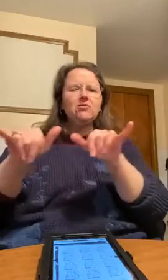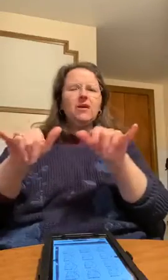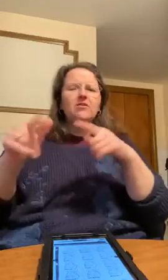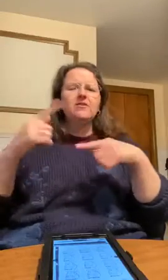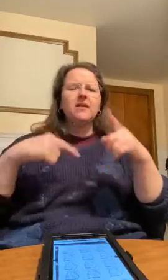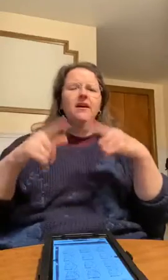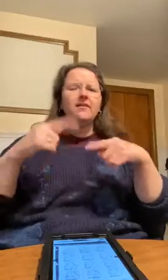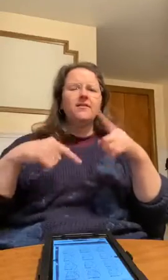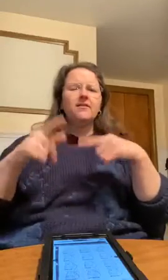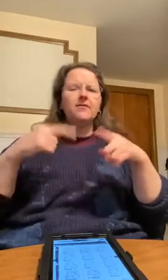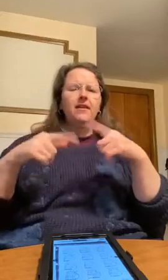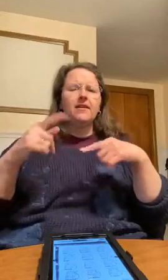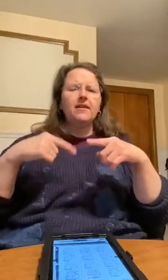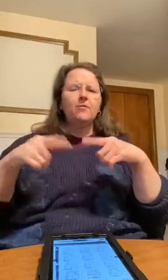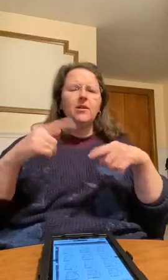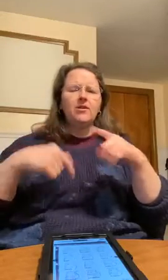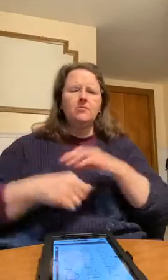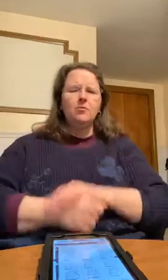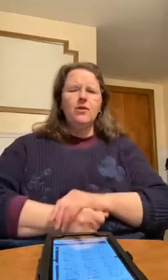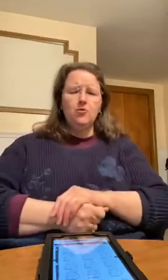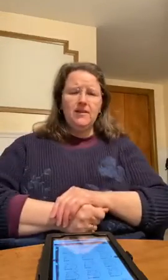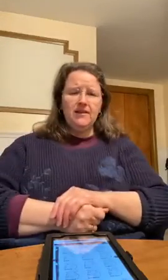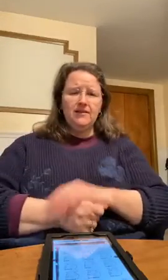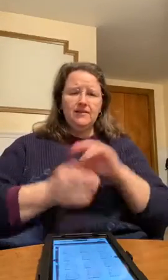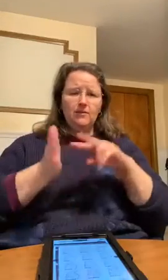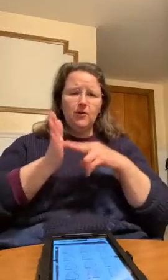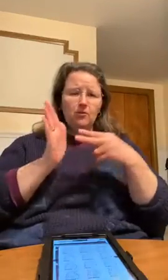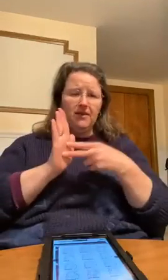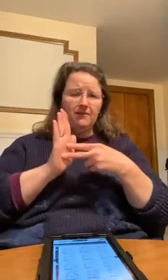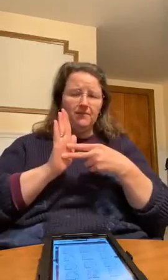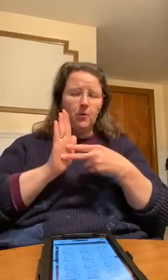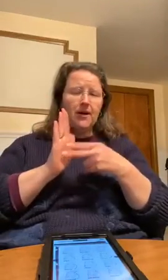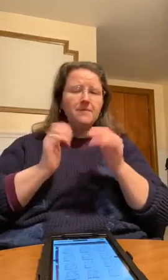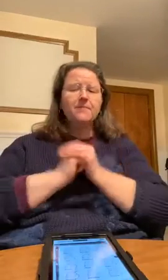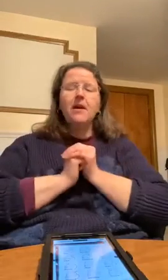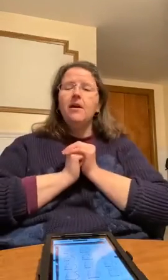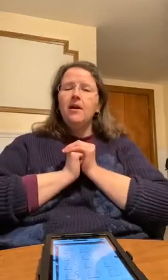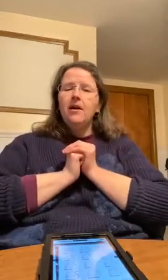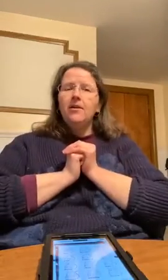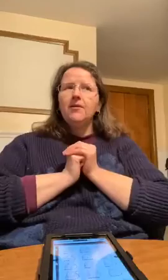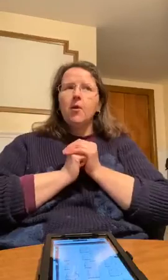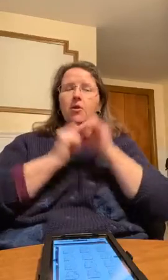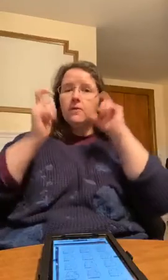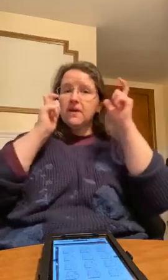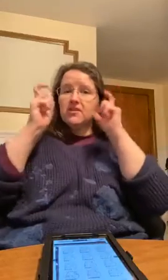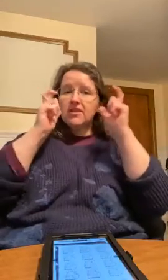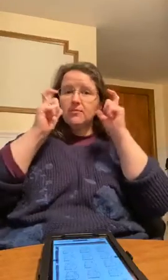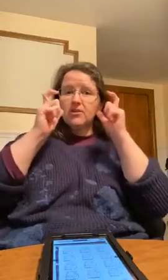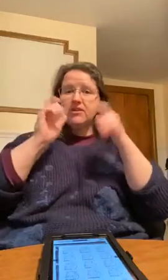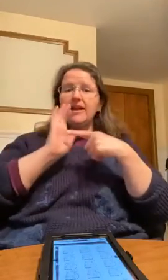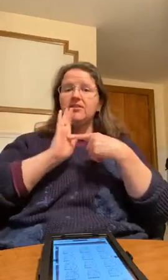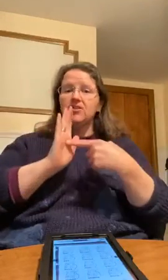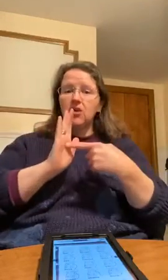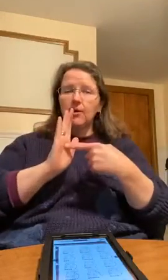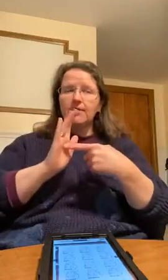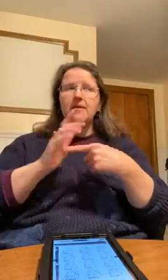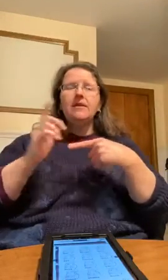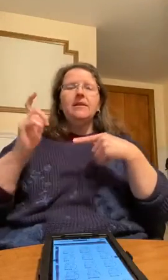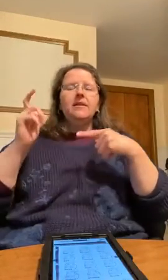your signs are saying and what you mean. Okay, so your facial expression has to show it.